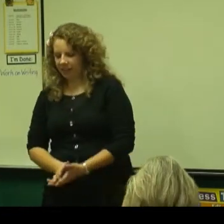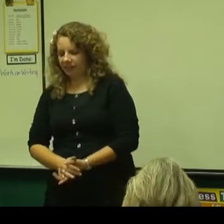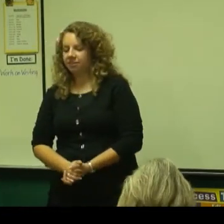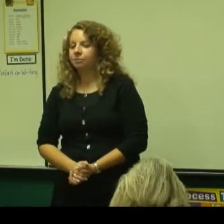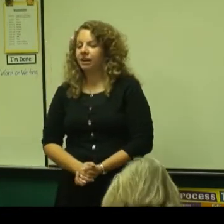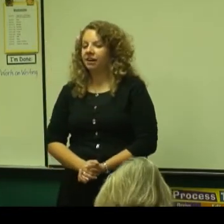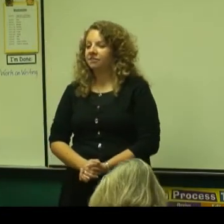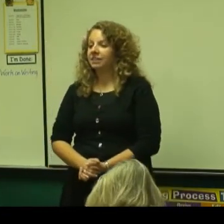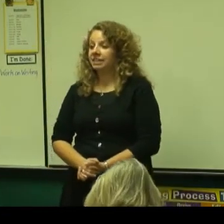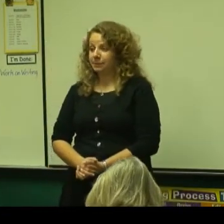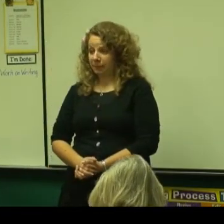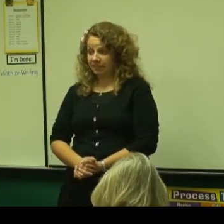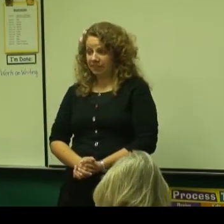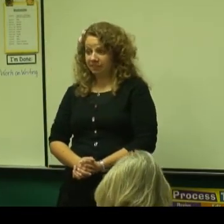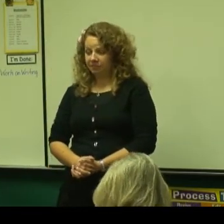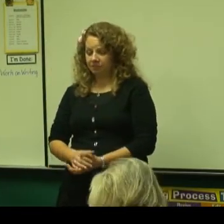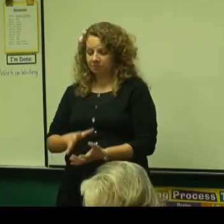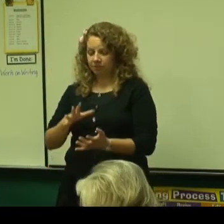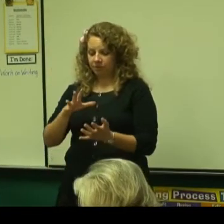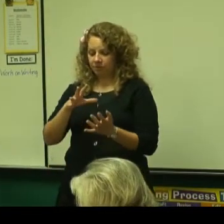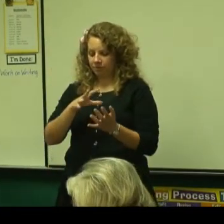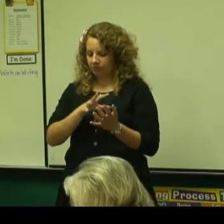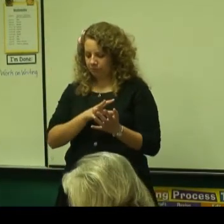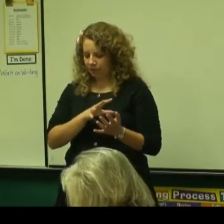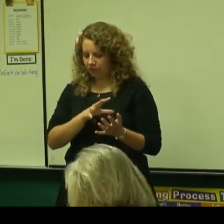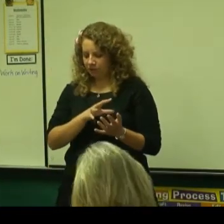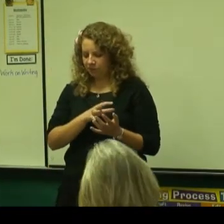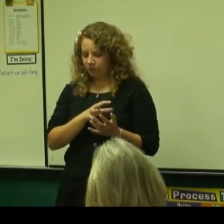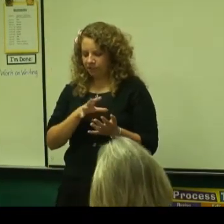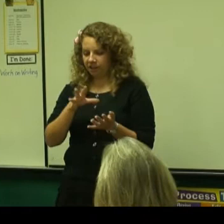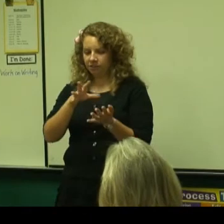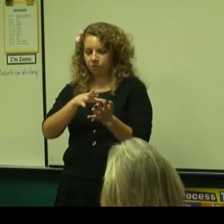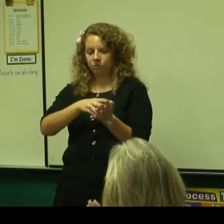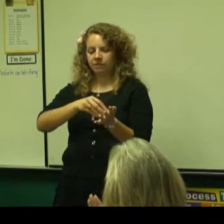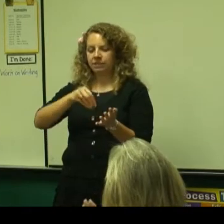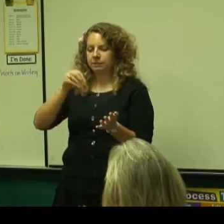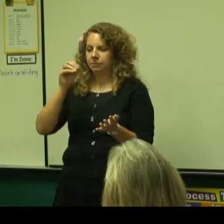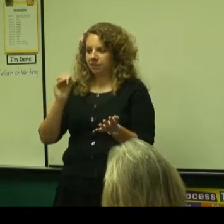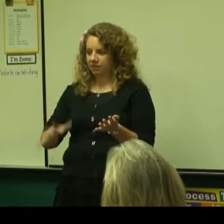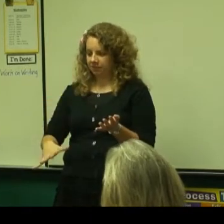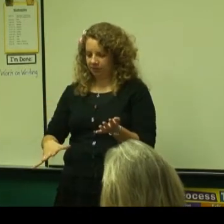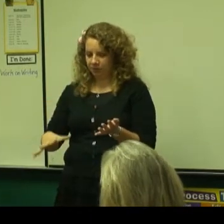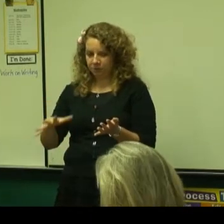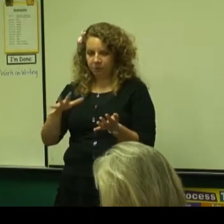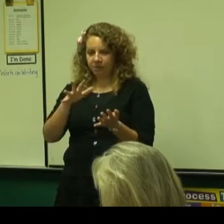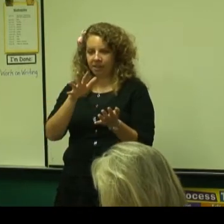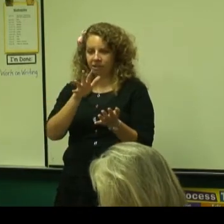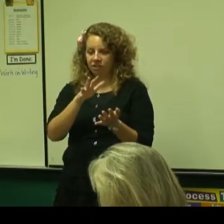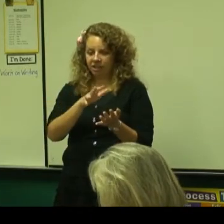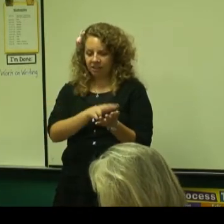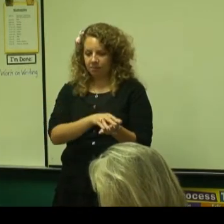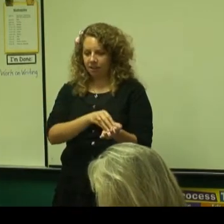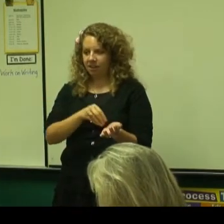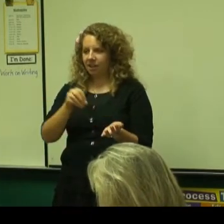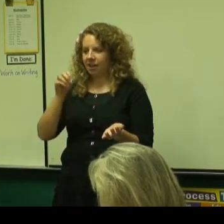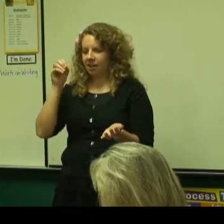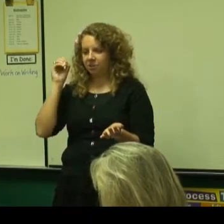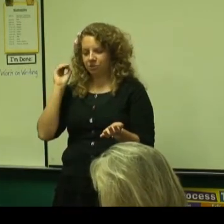Okay, then we have expensive, page 49, so expensive. So it's like you're taking money and just